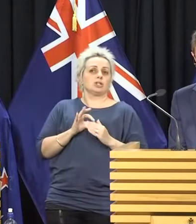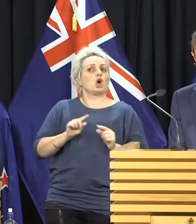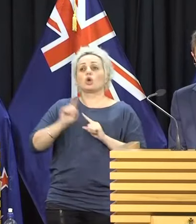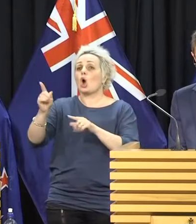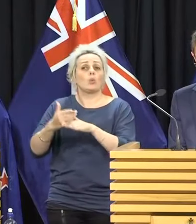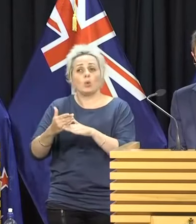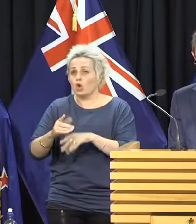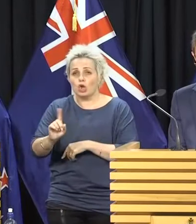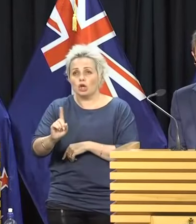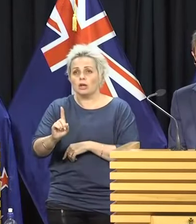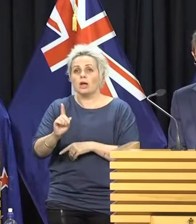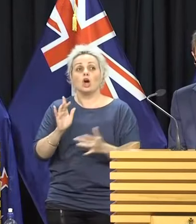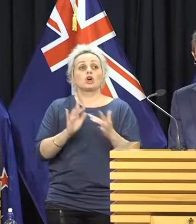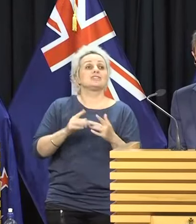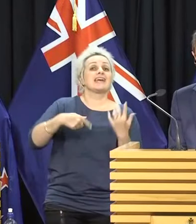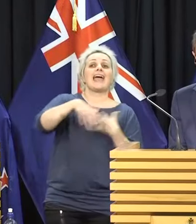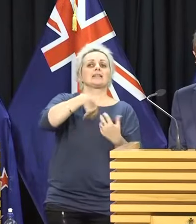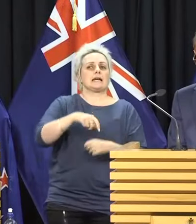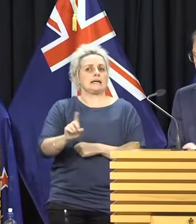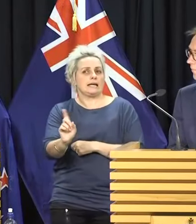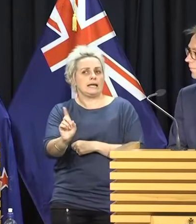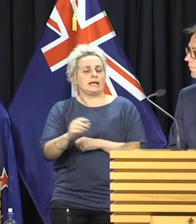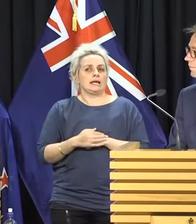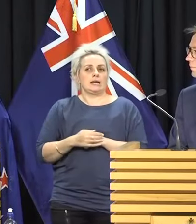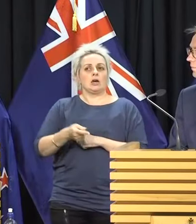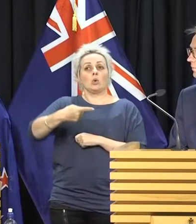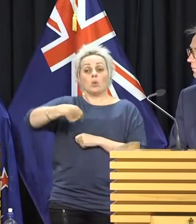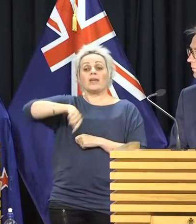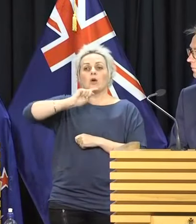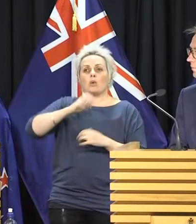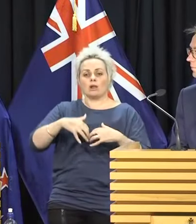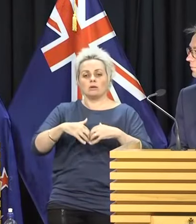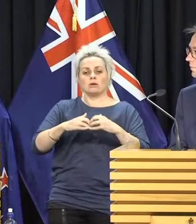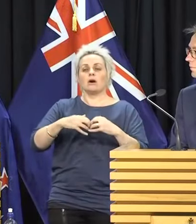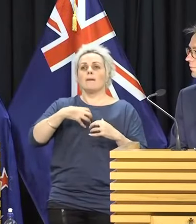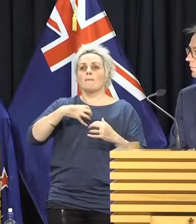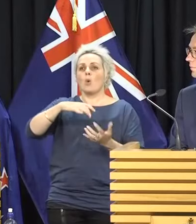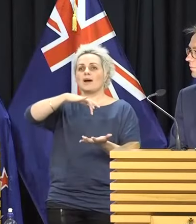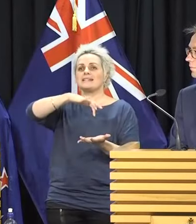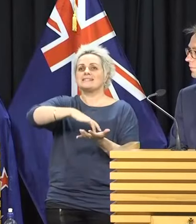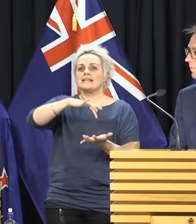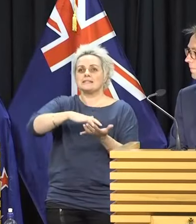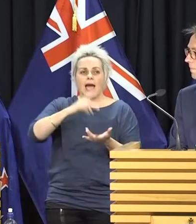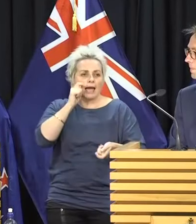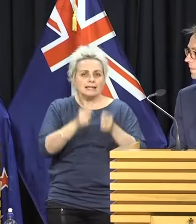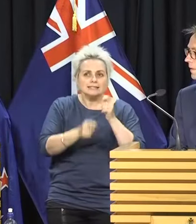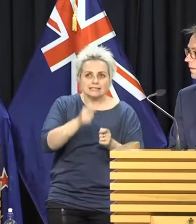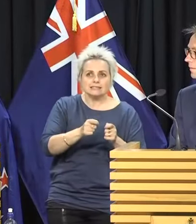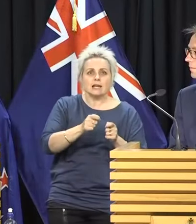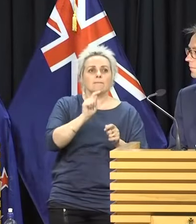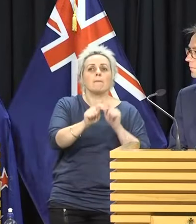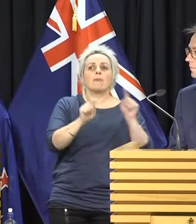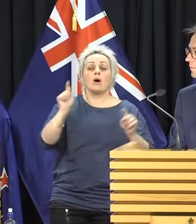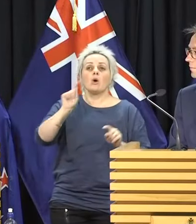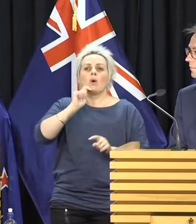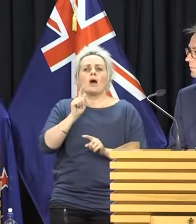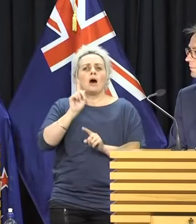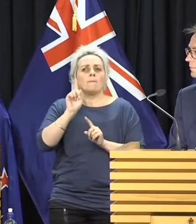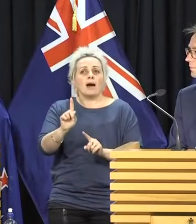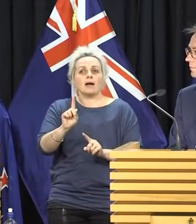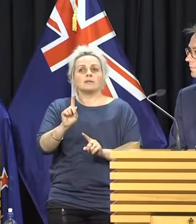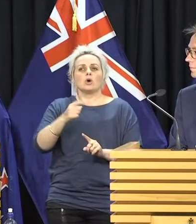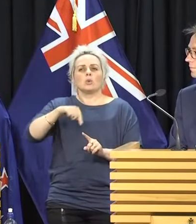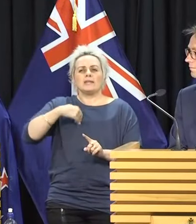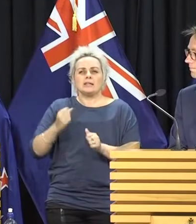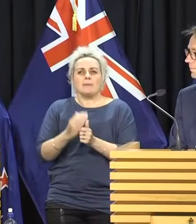have contact with others. We will be setting up further community testing stations, but we need to ensure that those who need to be